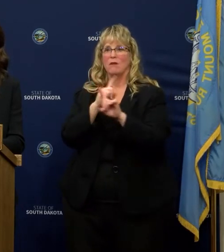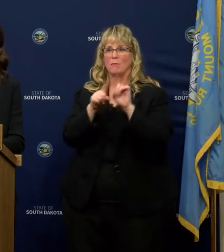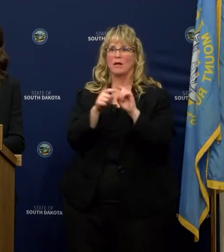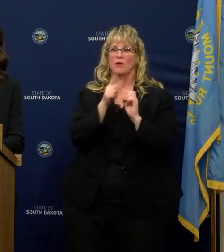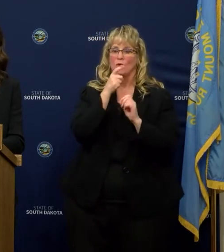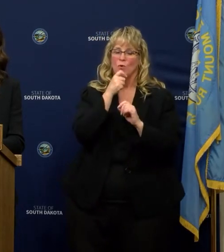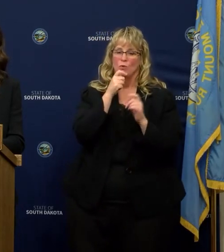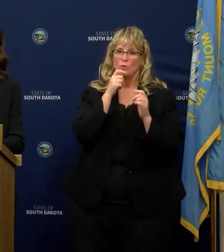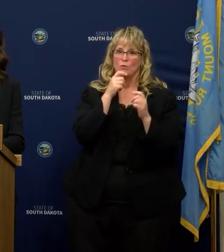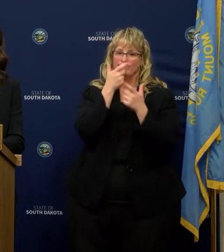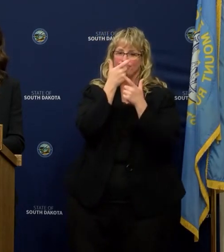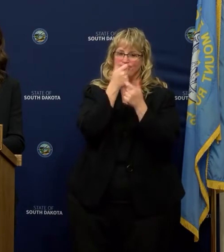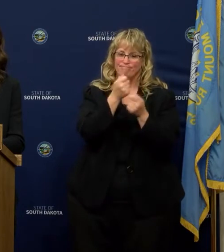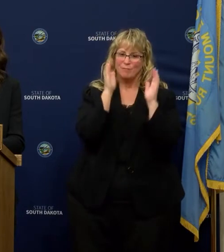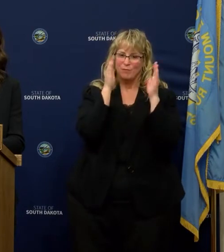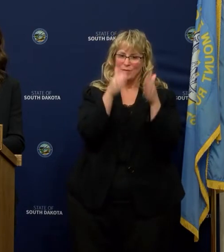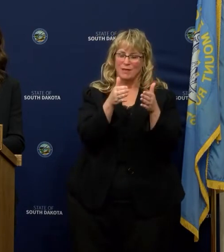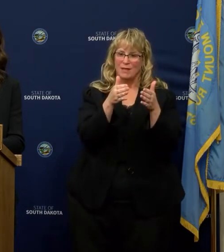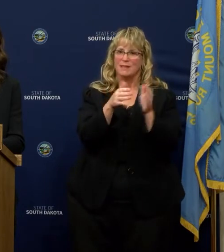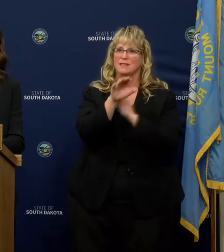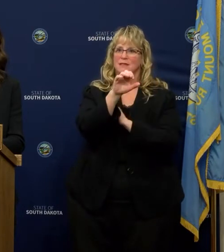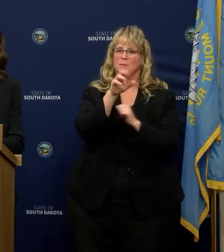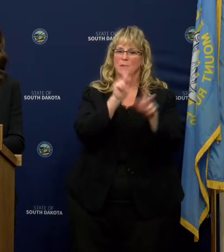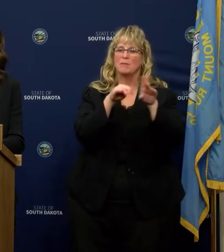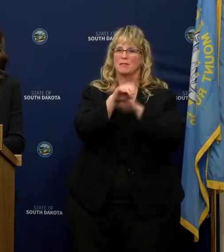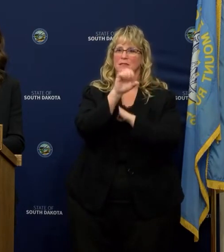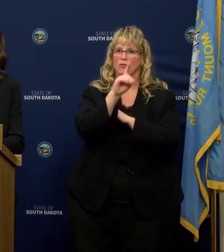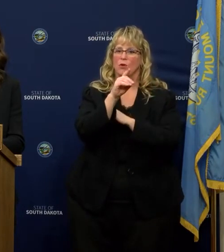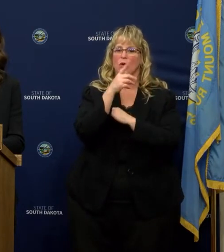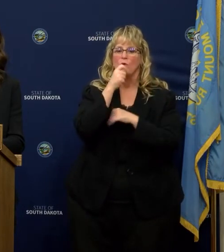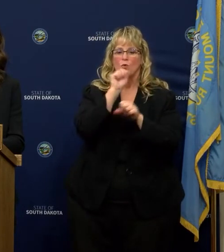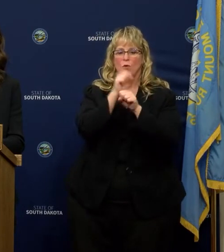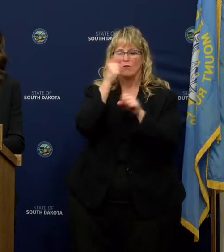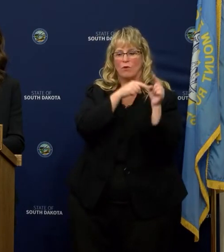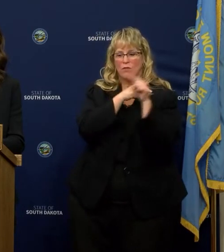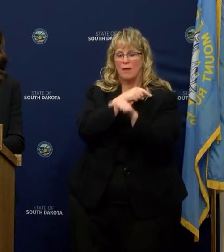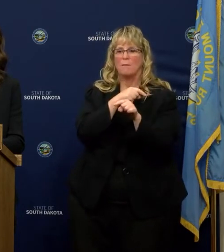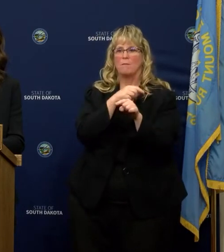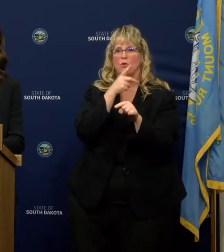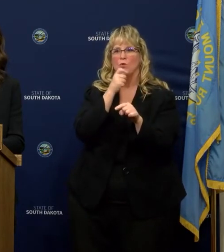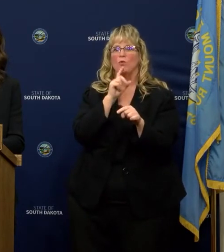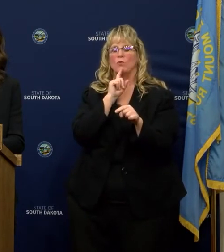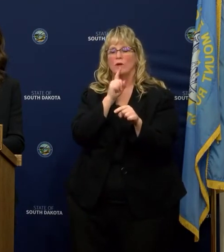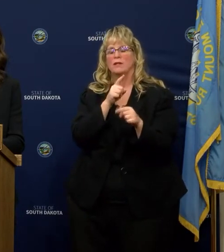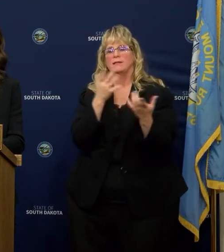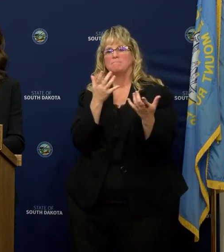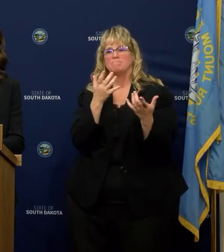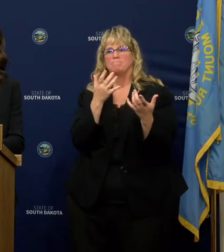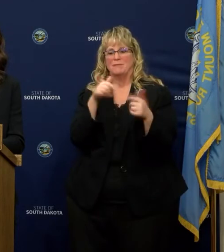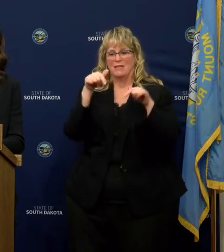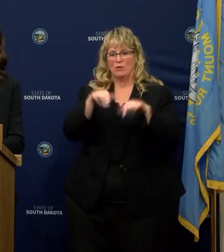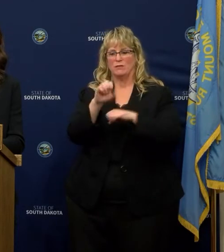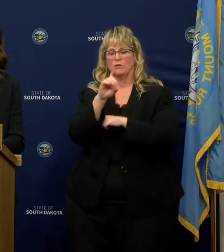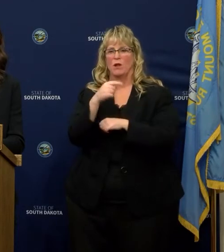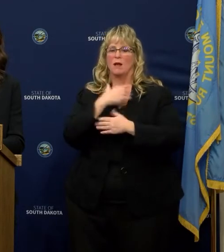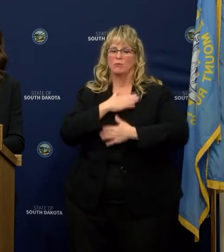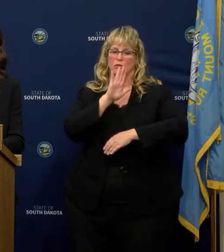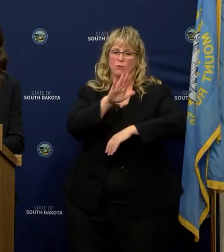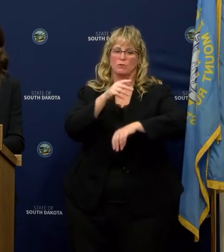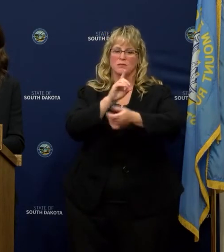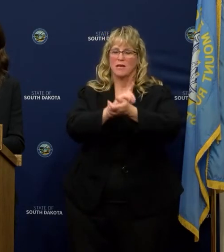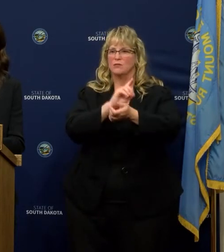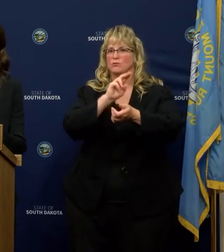And so their ability to take care of the people that work for them that are out on the front lines, I appreciate those doctors and